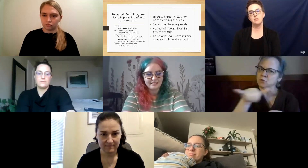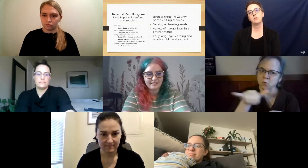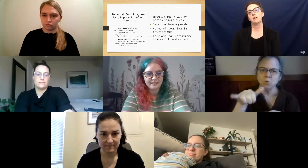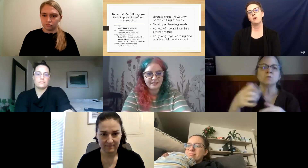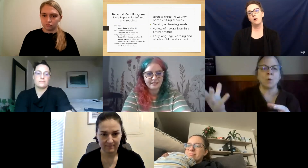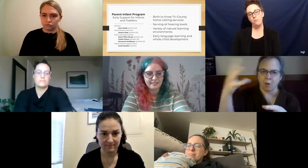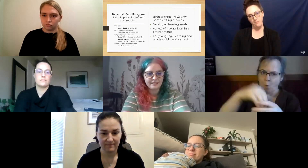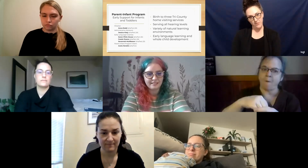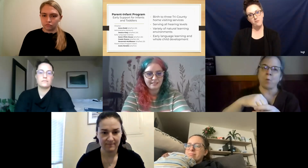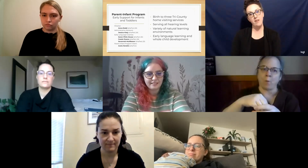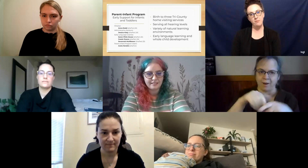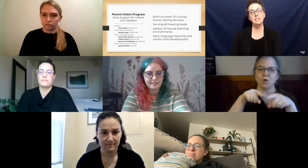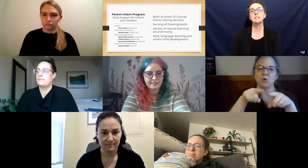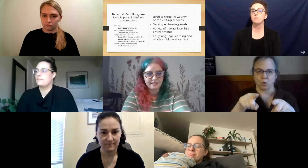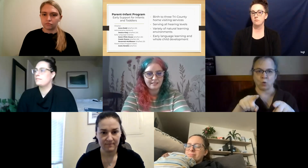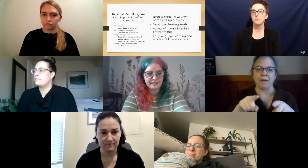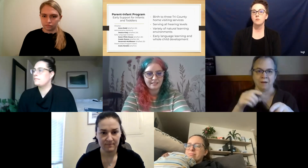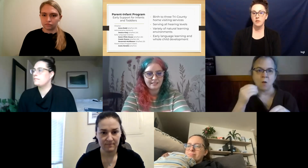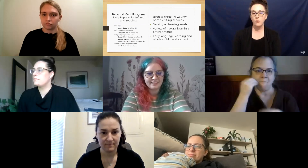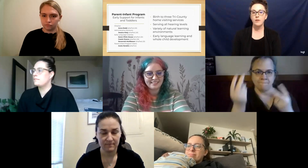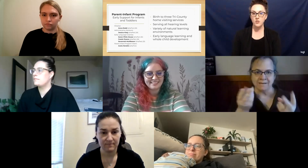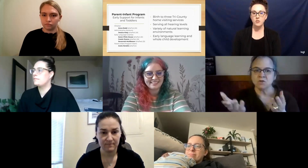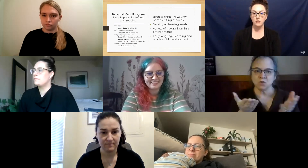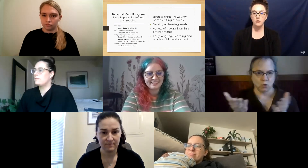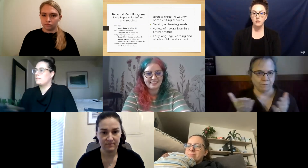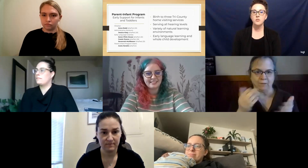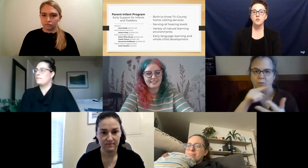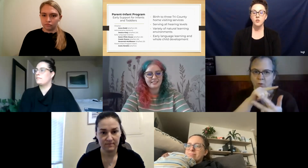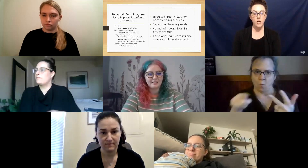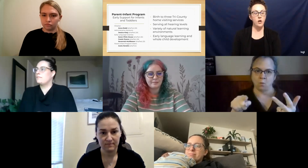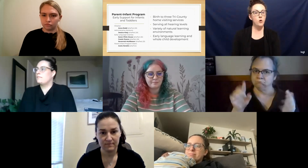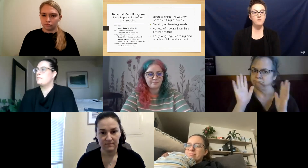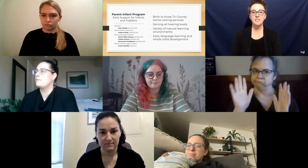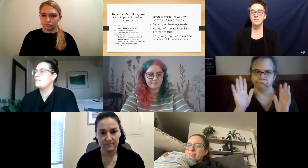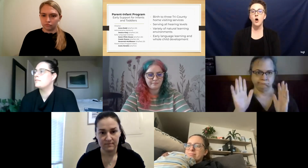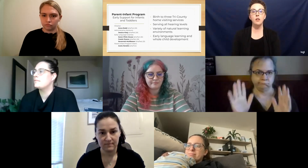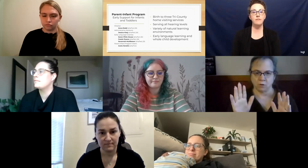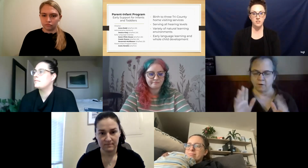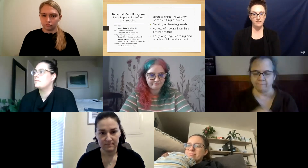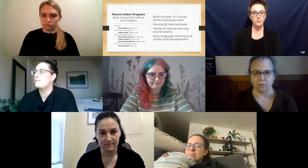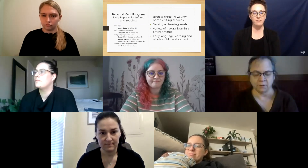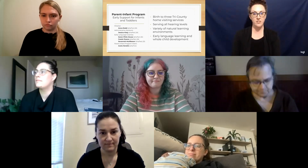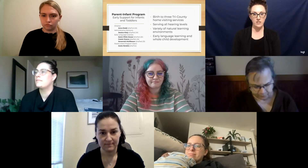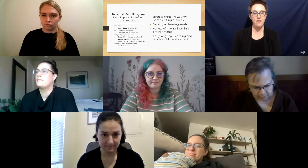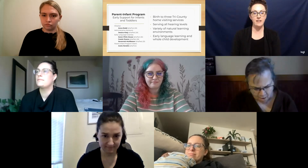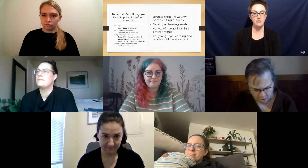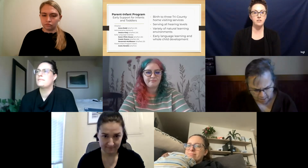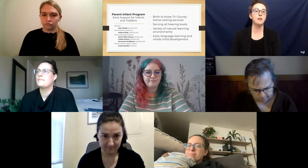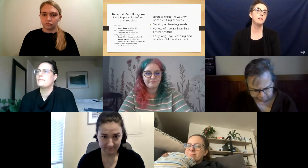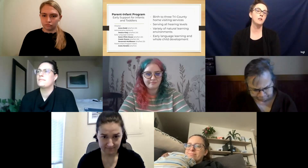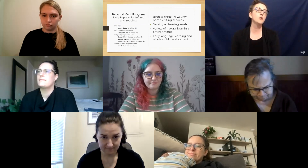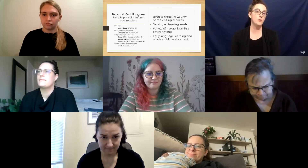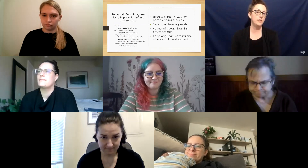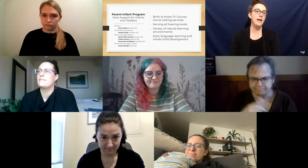respect the family's language. So during our home visits and all of our service provision, that is